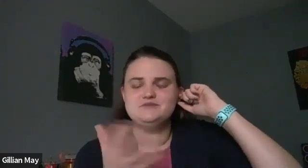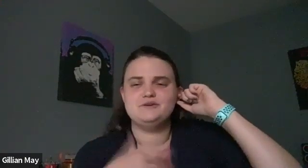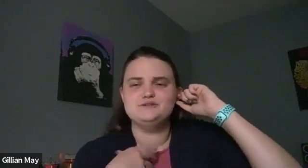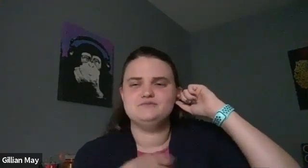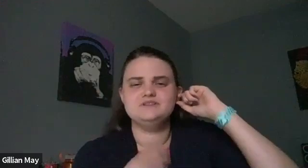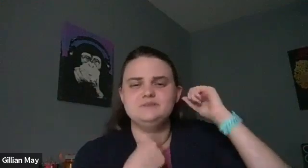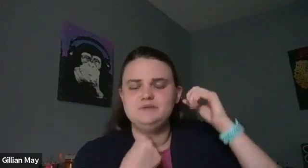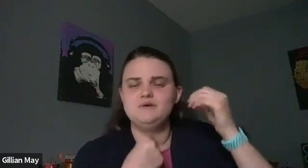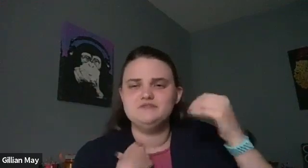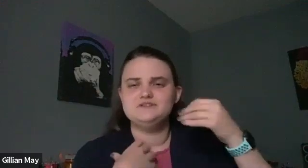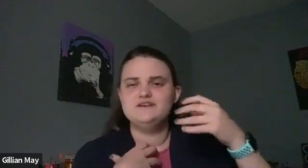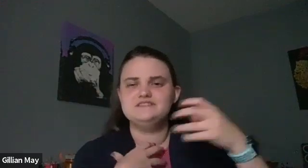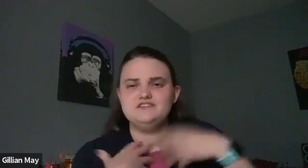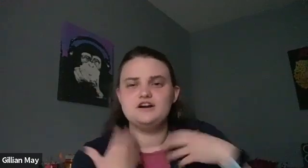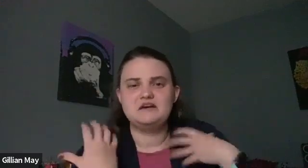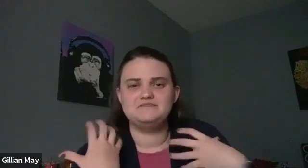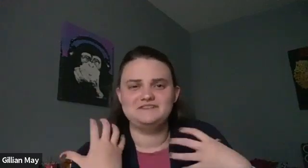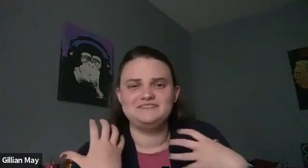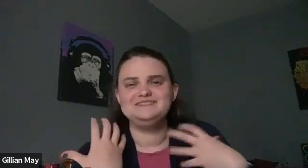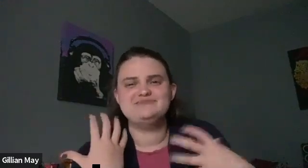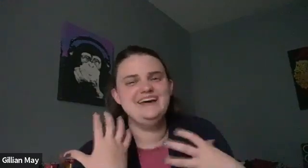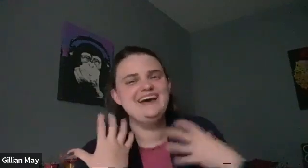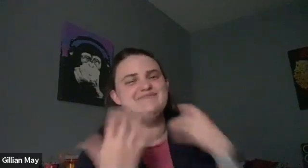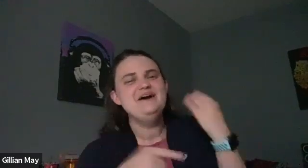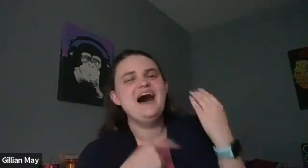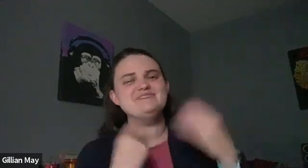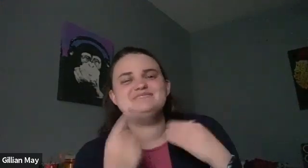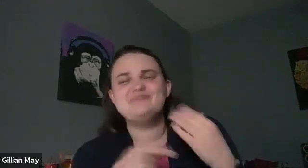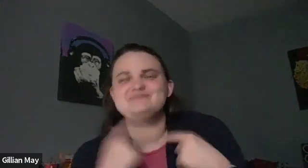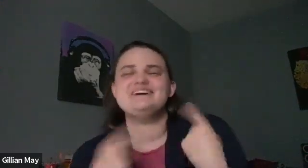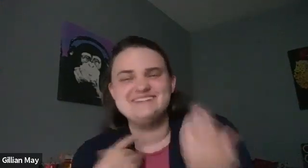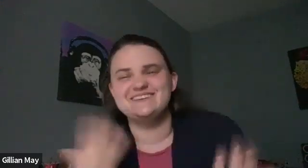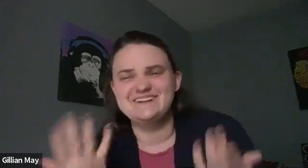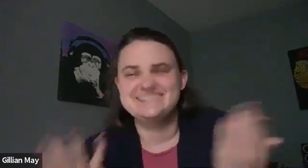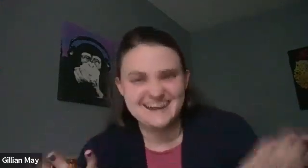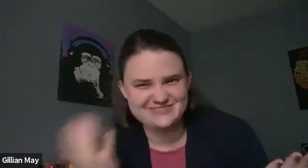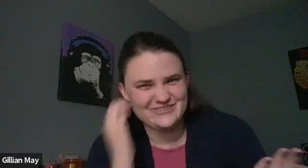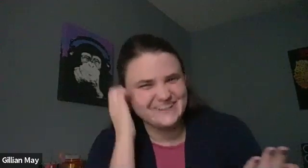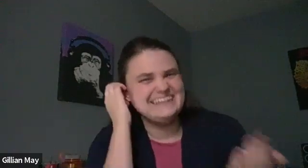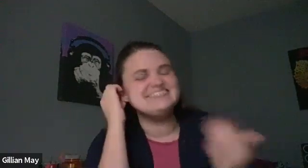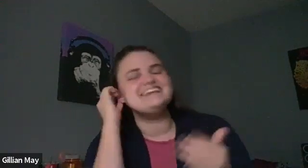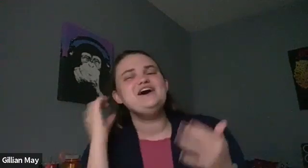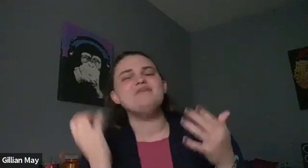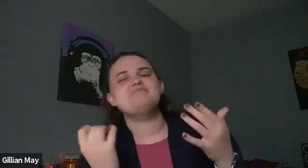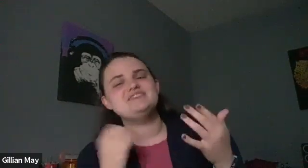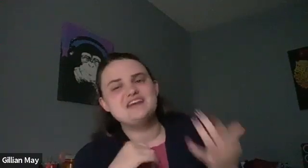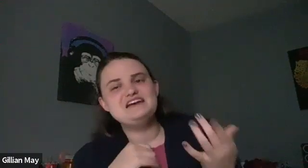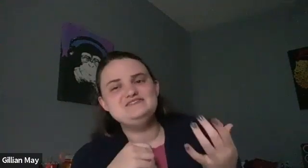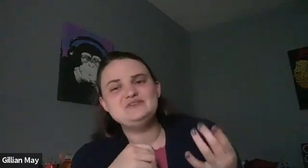going to really be one with ourselves and talk about our feelings. But I mentioned more as we're going to be learning signs for feelings. But the sign for